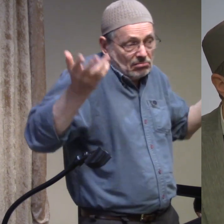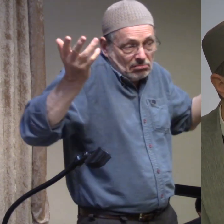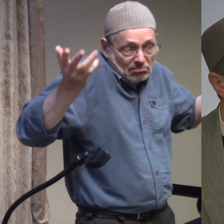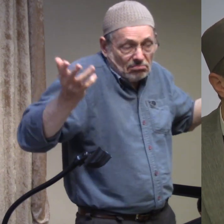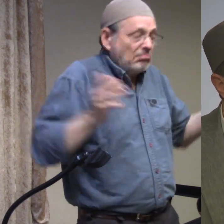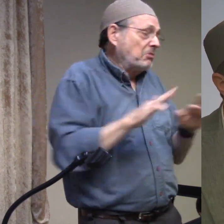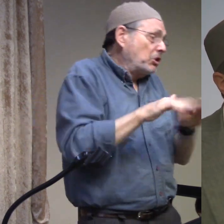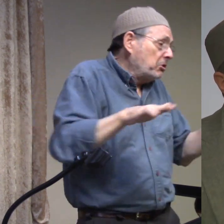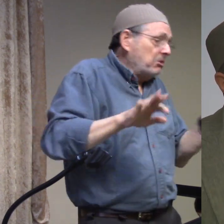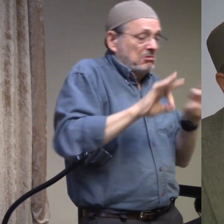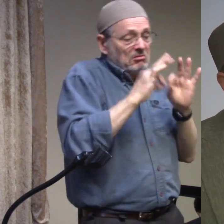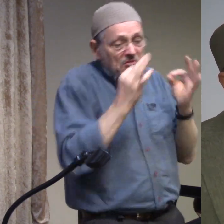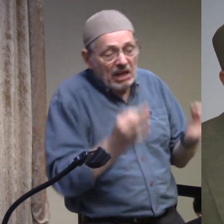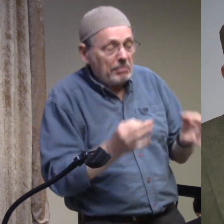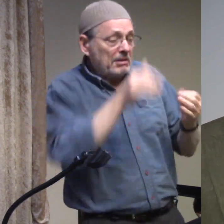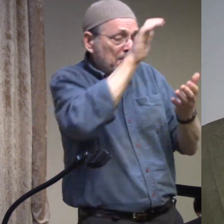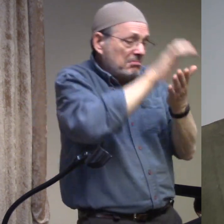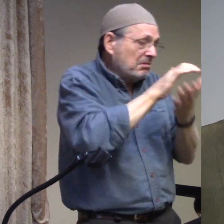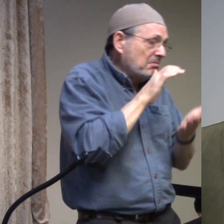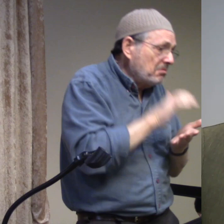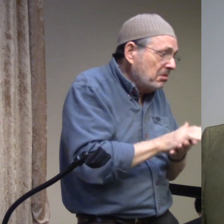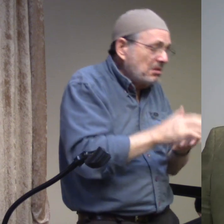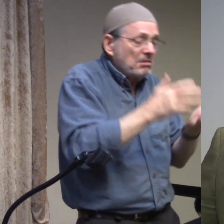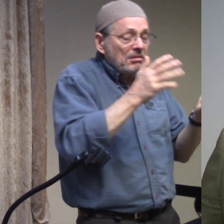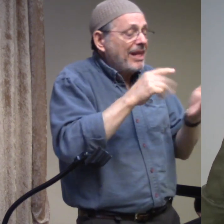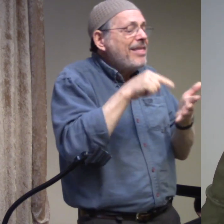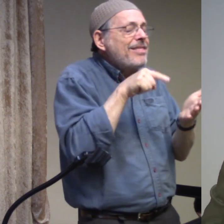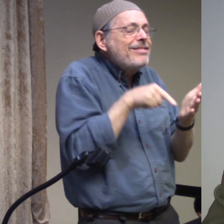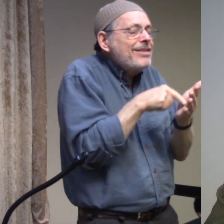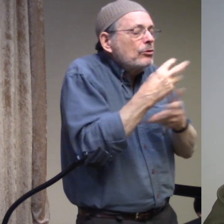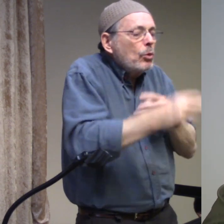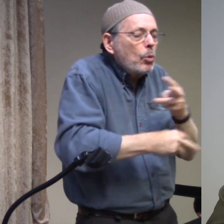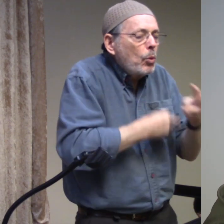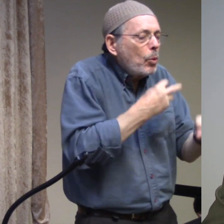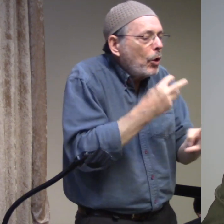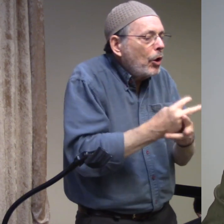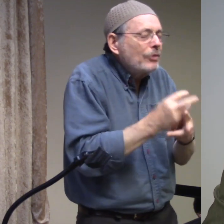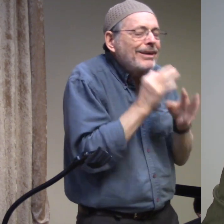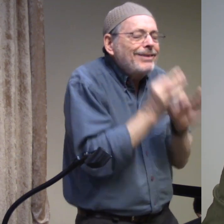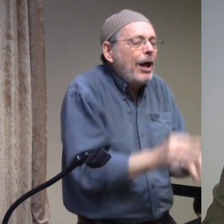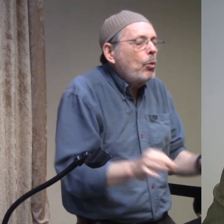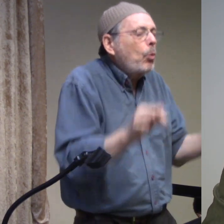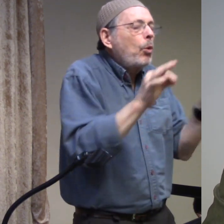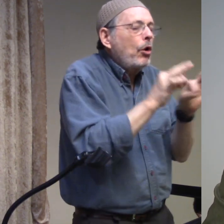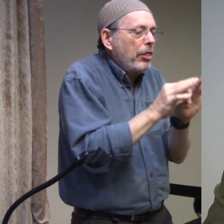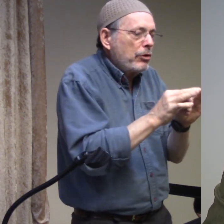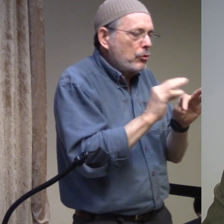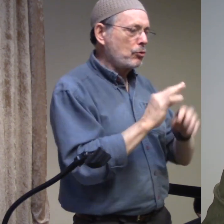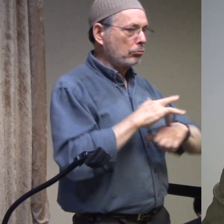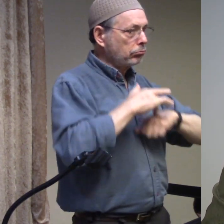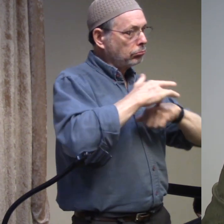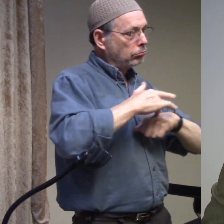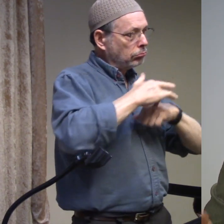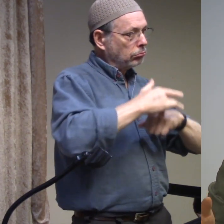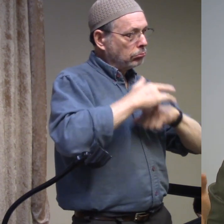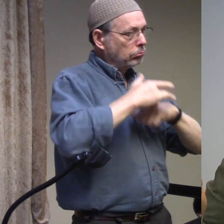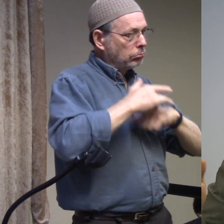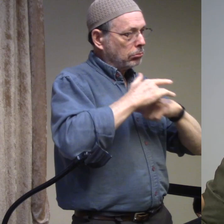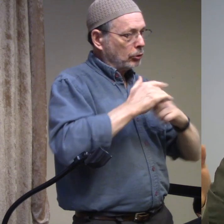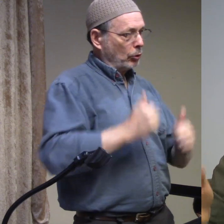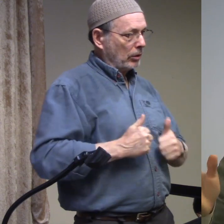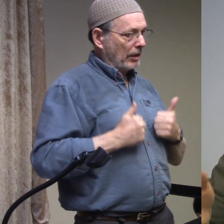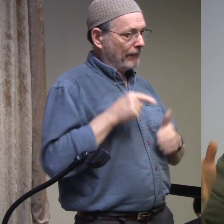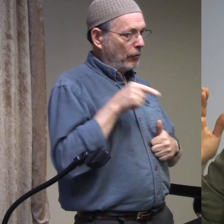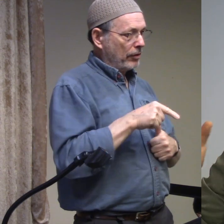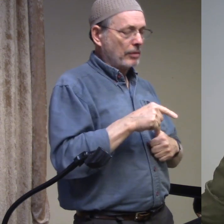families and this and that and our spouses. This world is not something worthy to live for. We are people